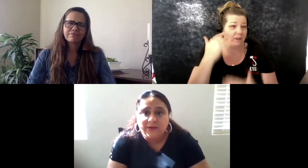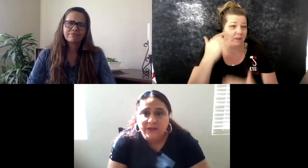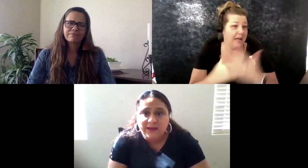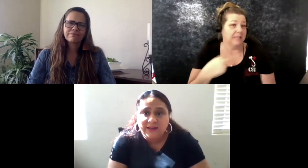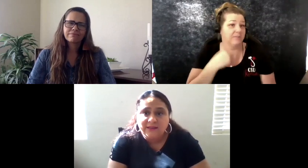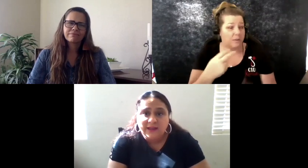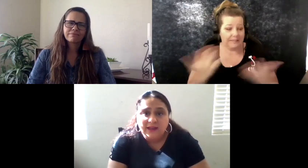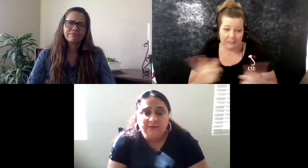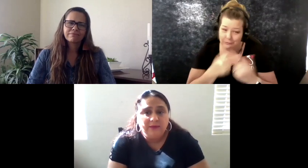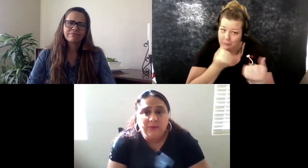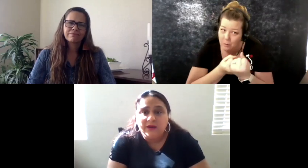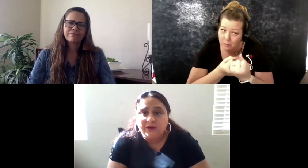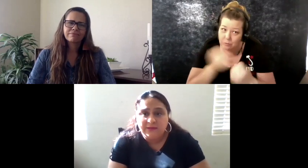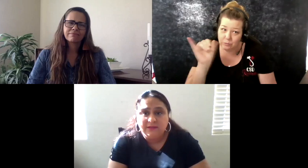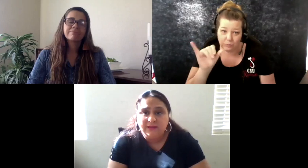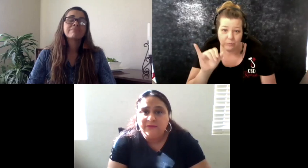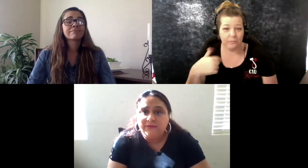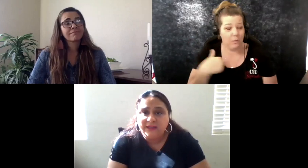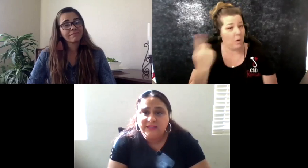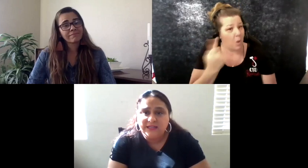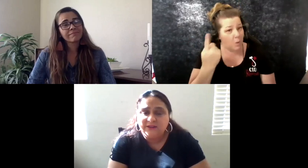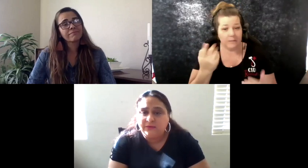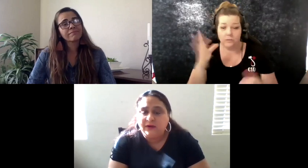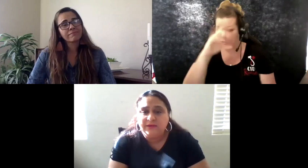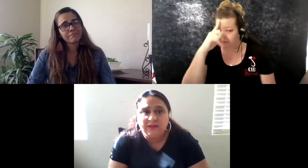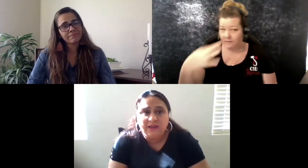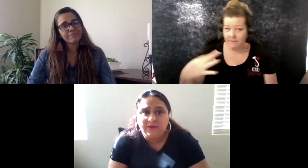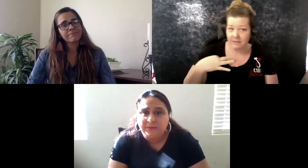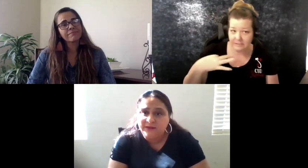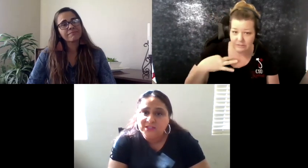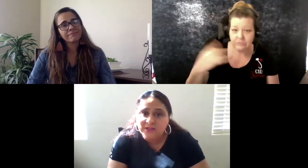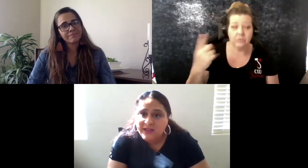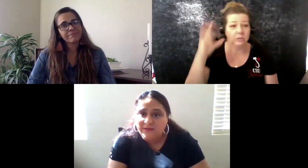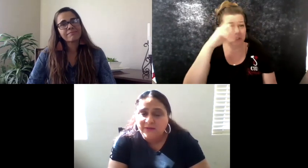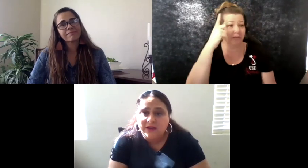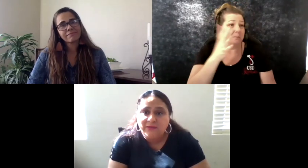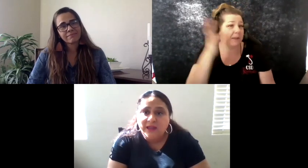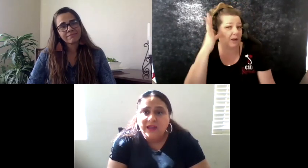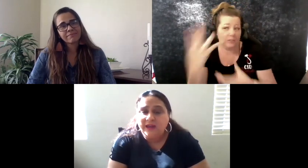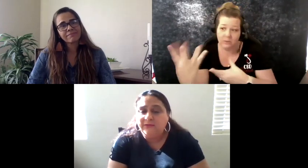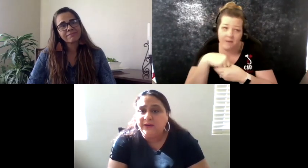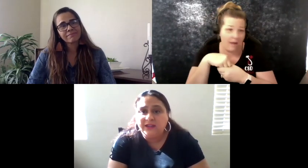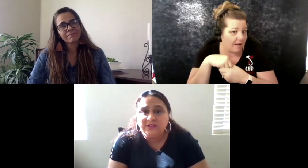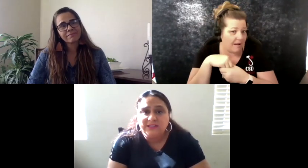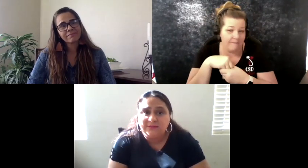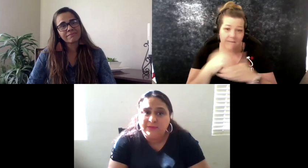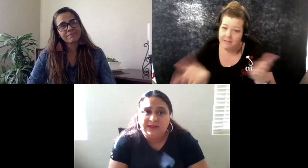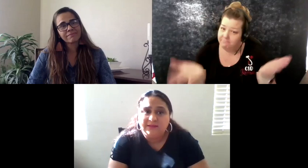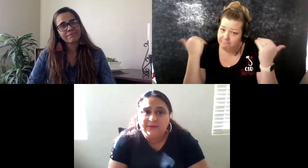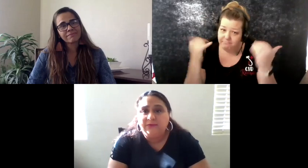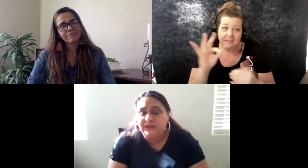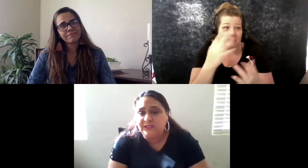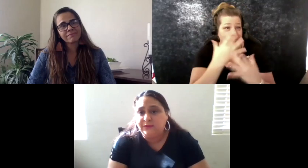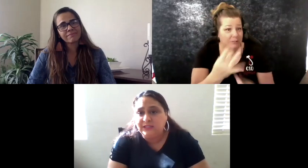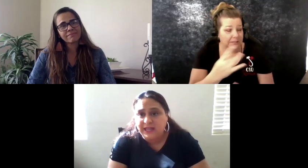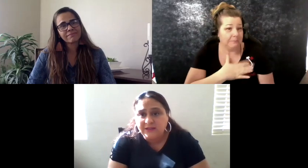here for you guys. We are always looking for volunteers. We're always looking for parents to get involved. And if you're interested, please